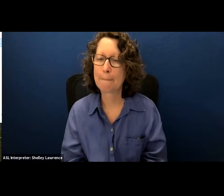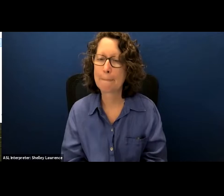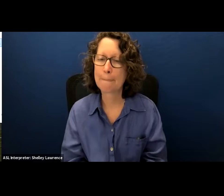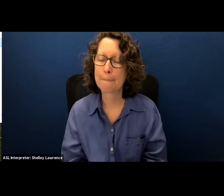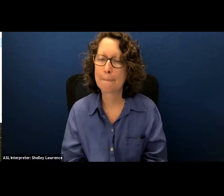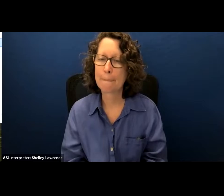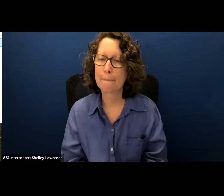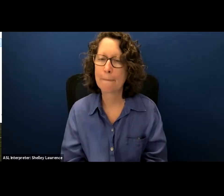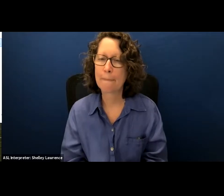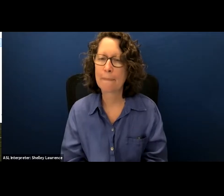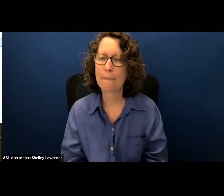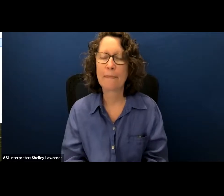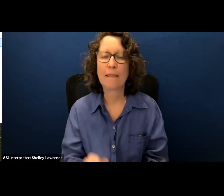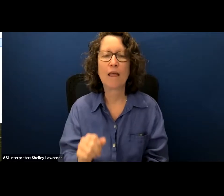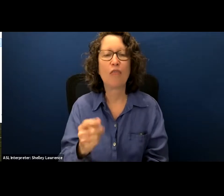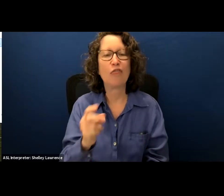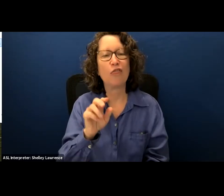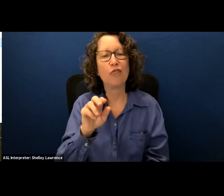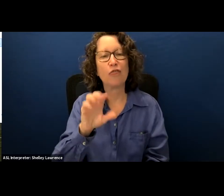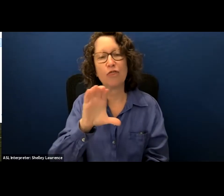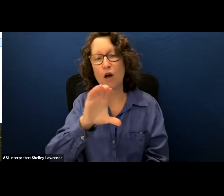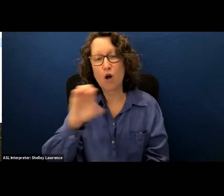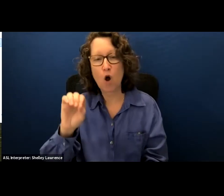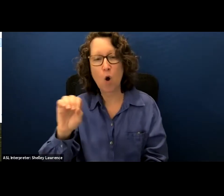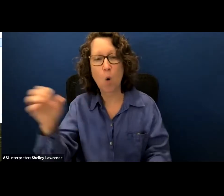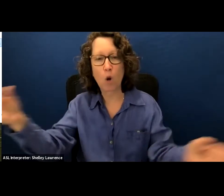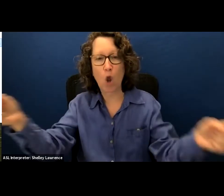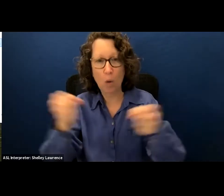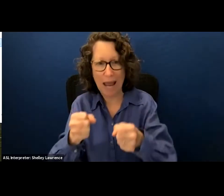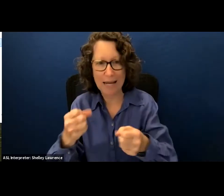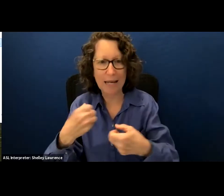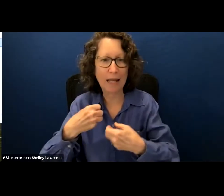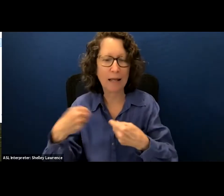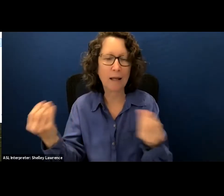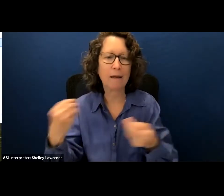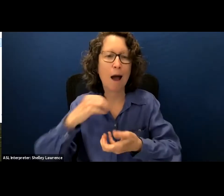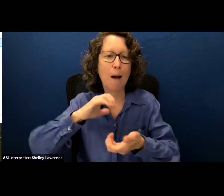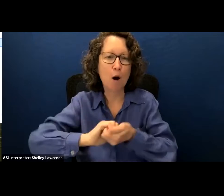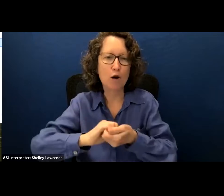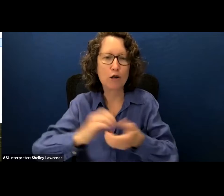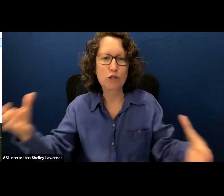the co-locating and the bringing the partnerships together